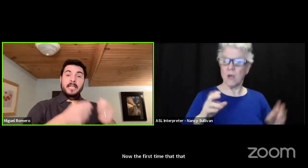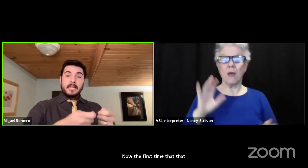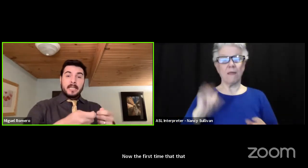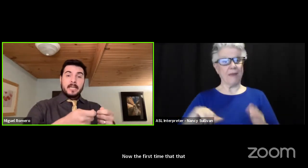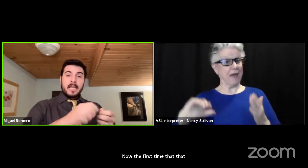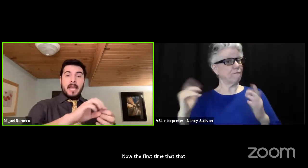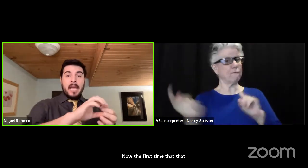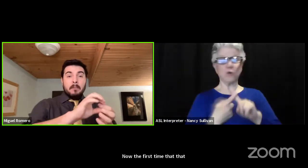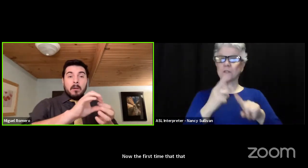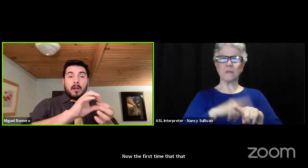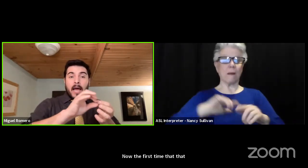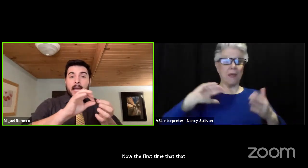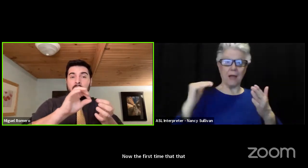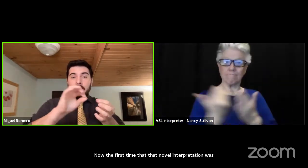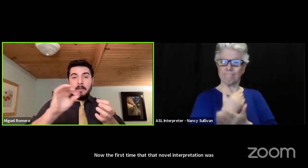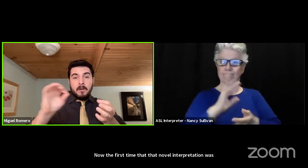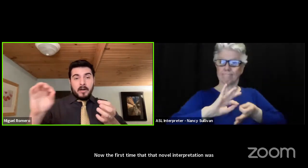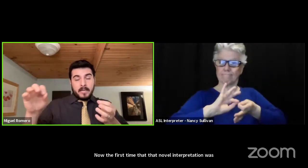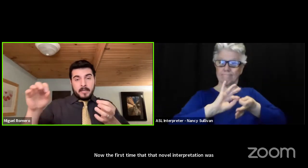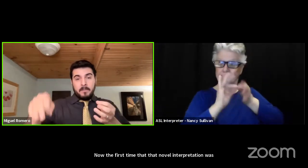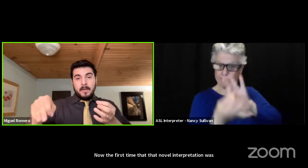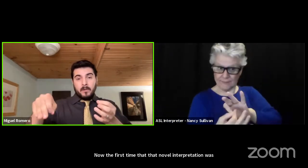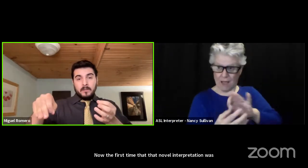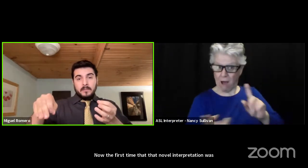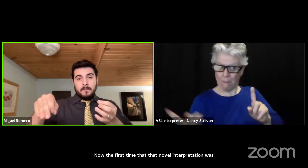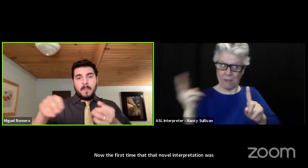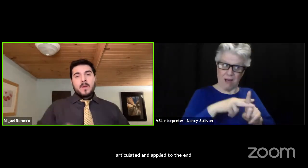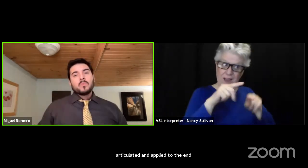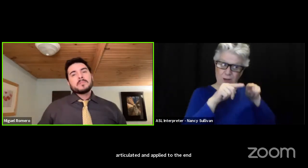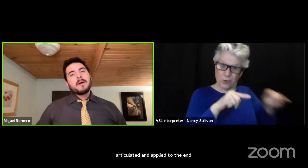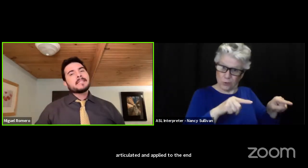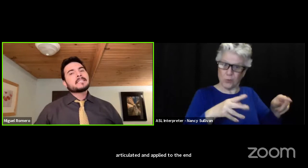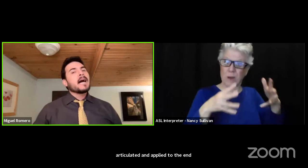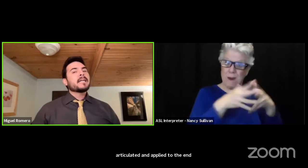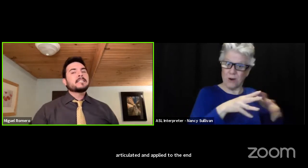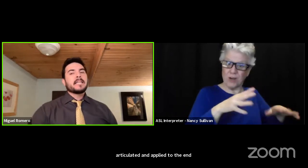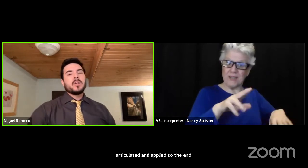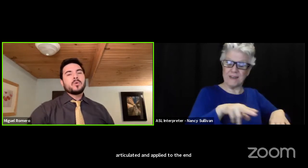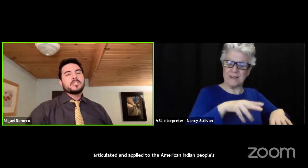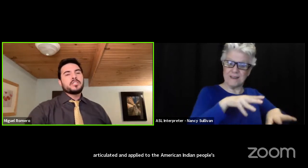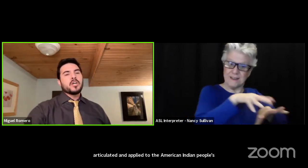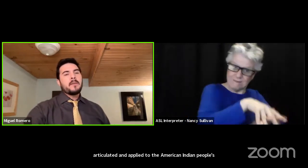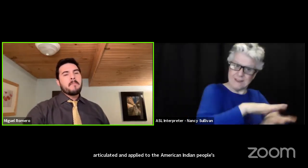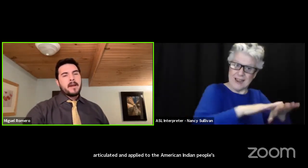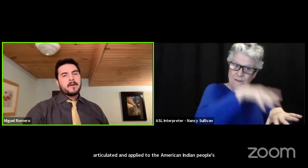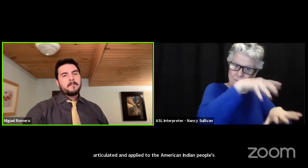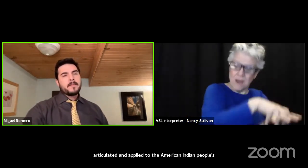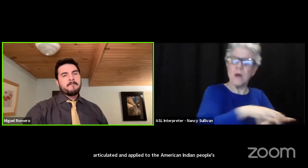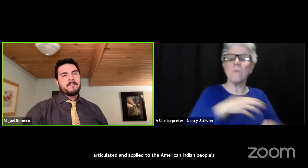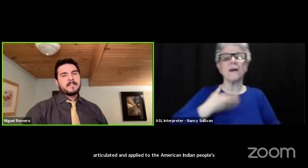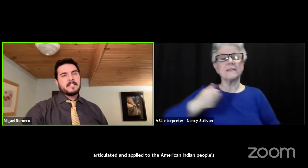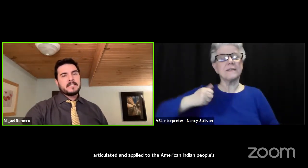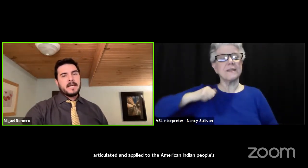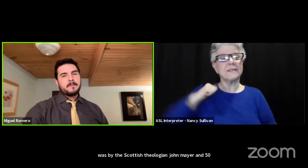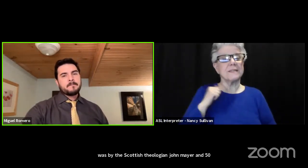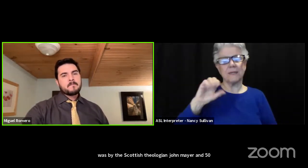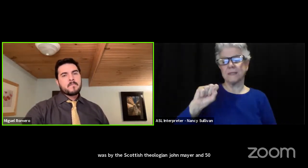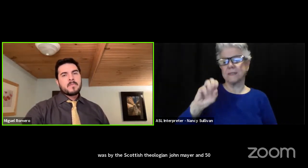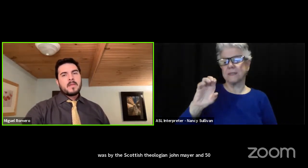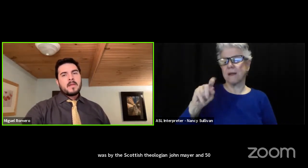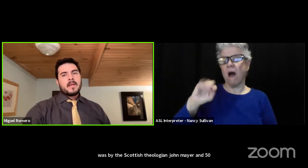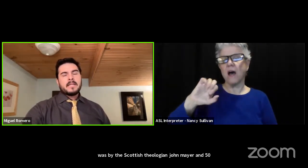was articulated and applied to the Amerindian peoples was by the Scottish theologian John Mayer in